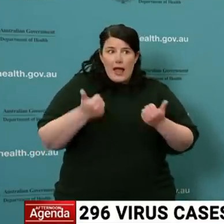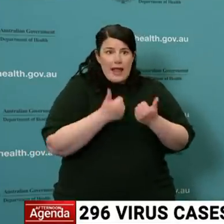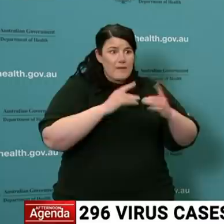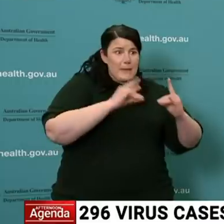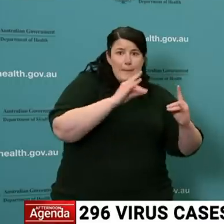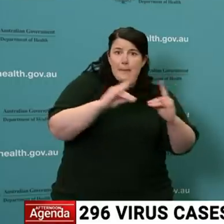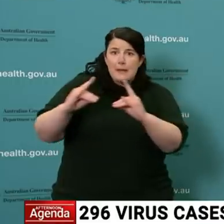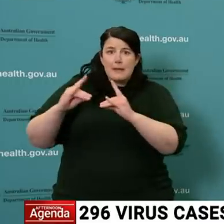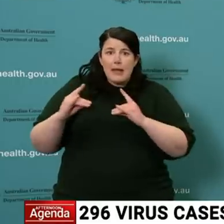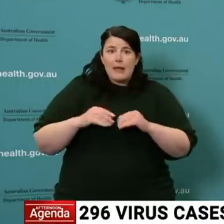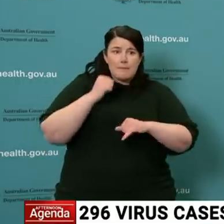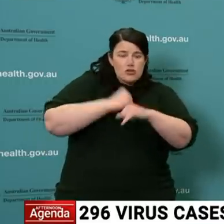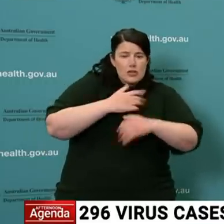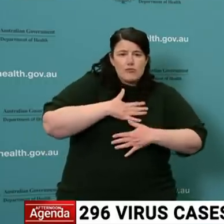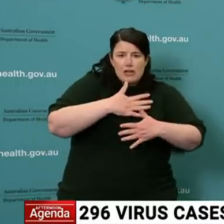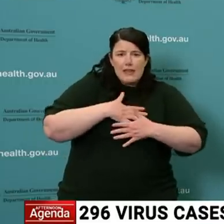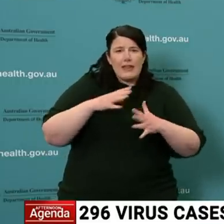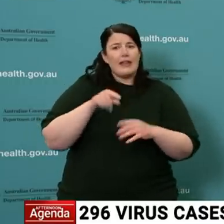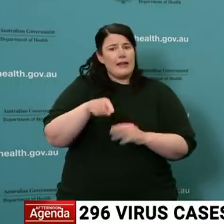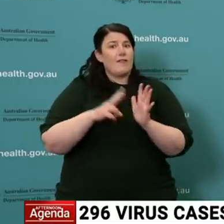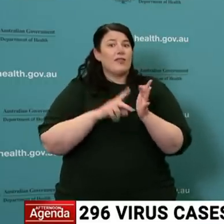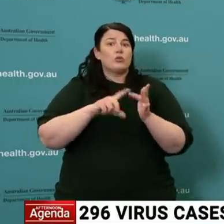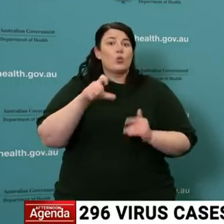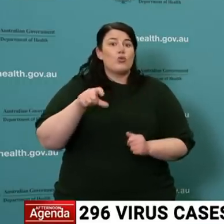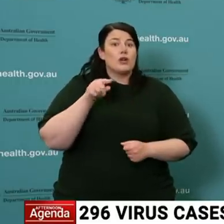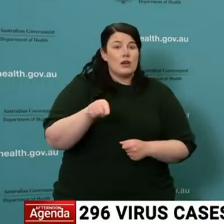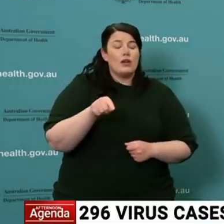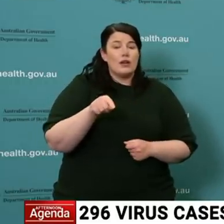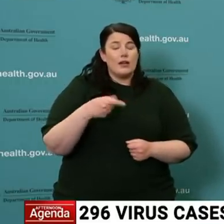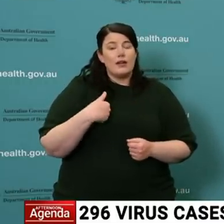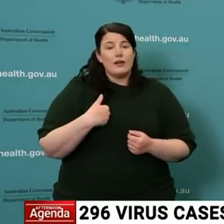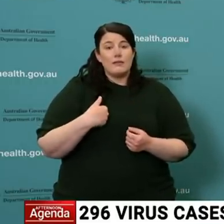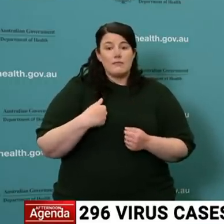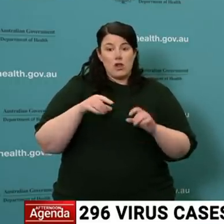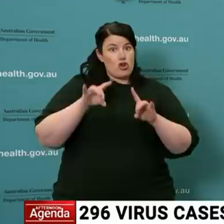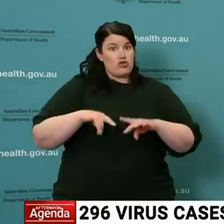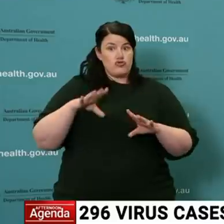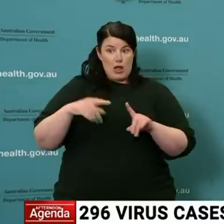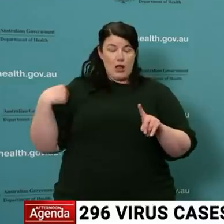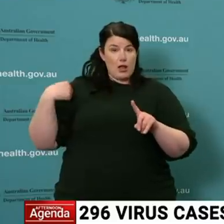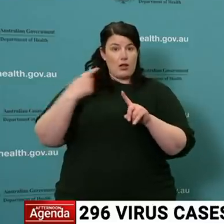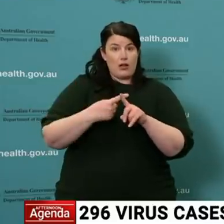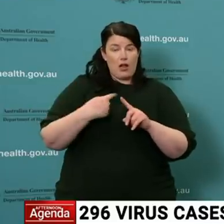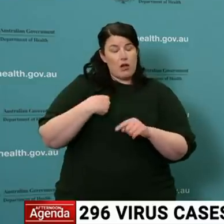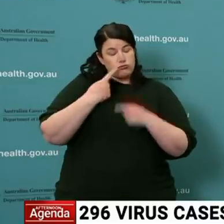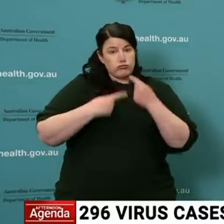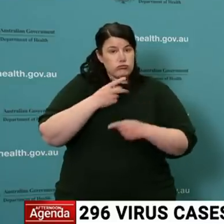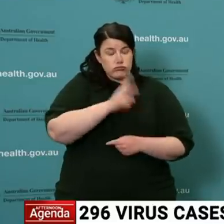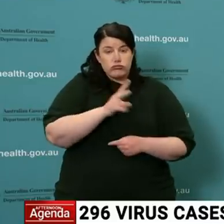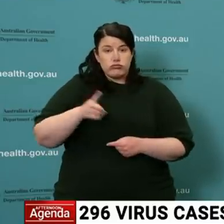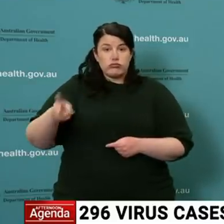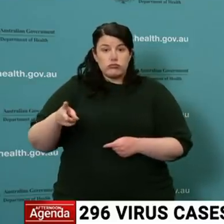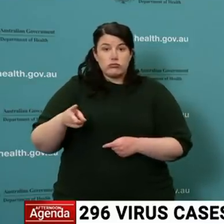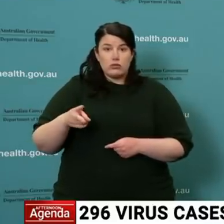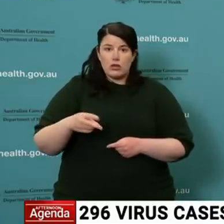care capacity down in Victoria. In Australia, we have, as I've mentioned at these press conferences before, some of the